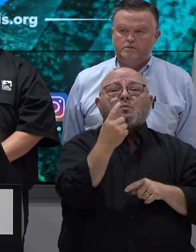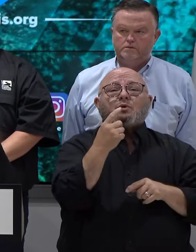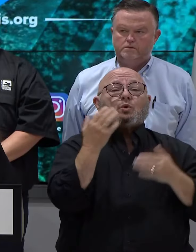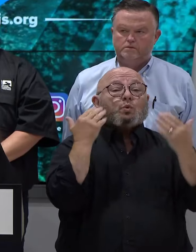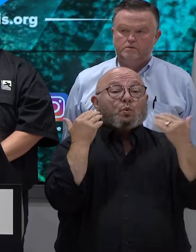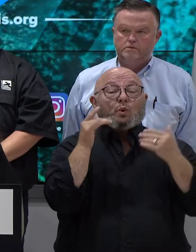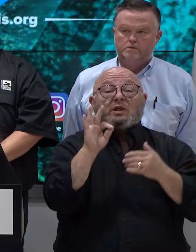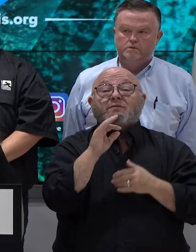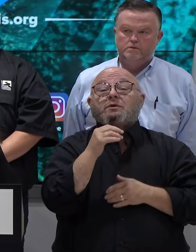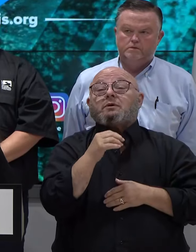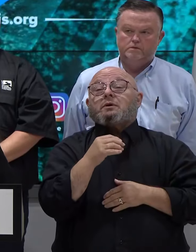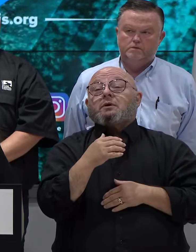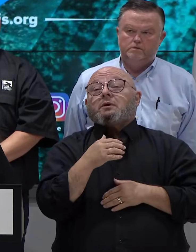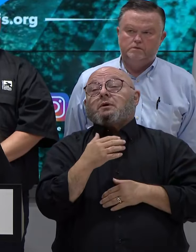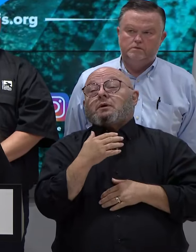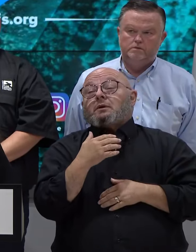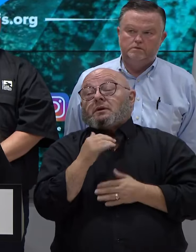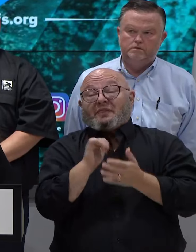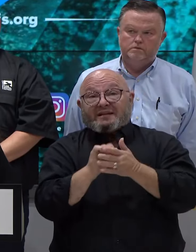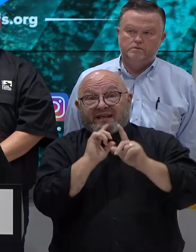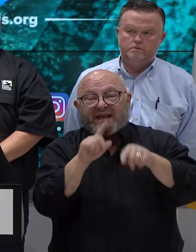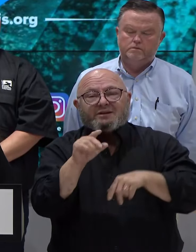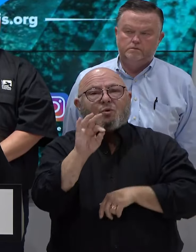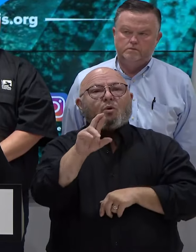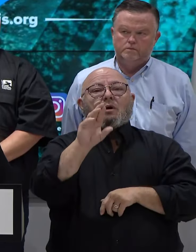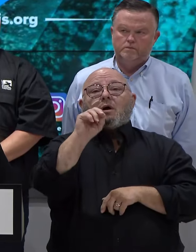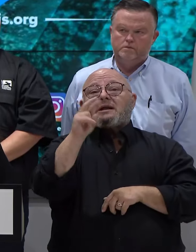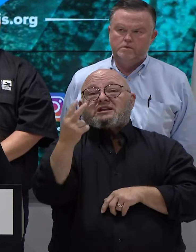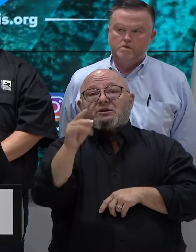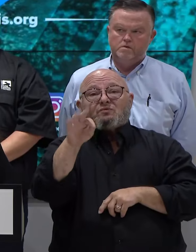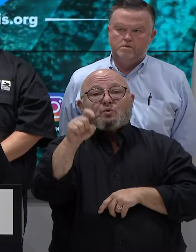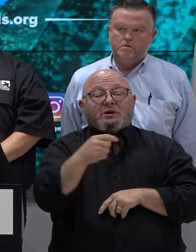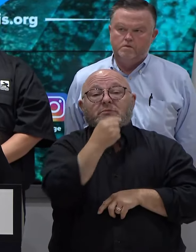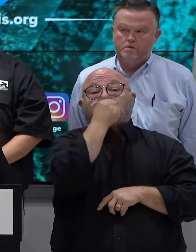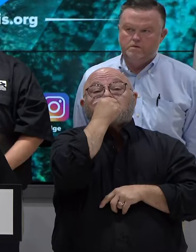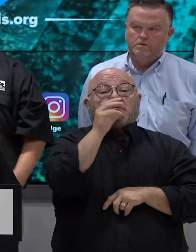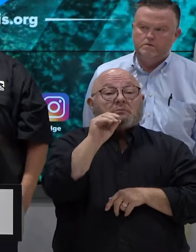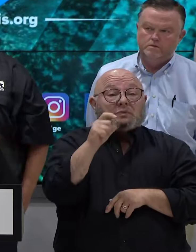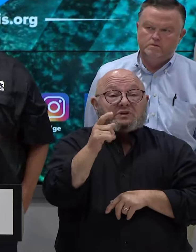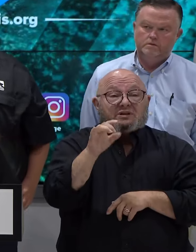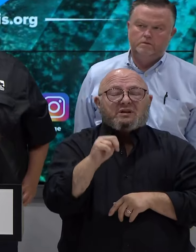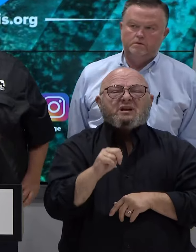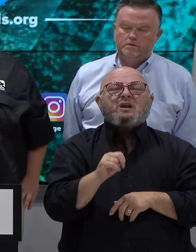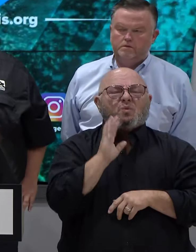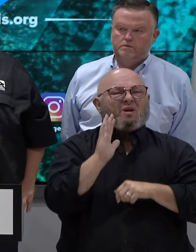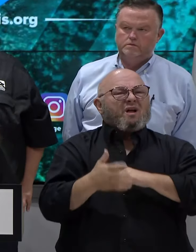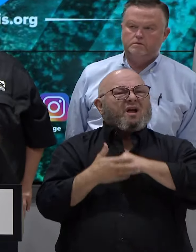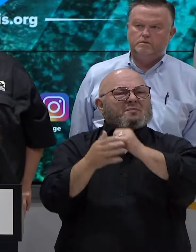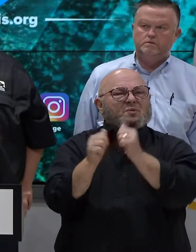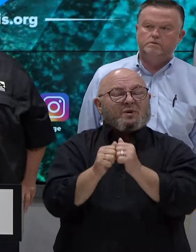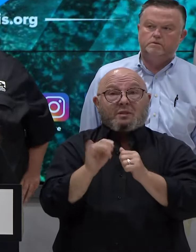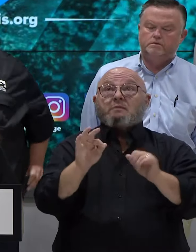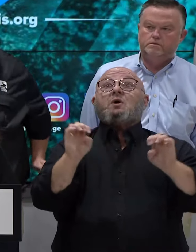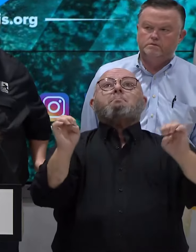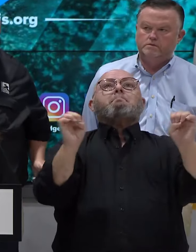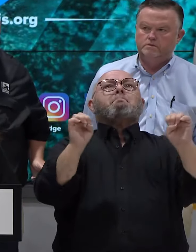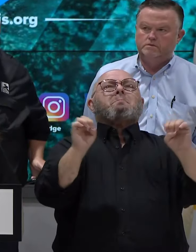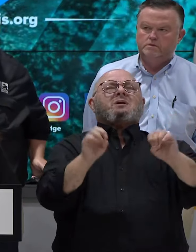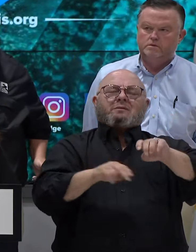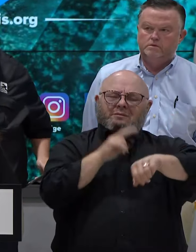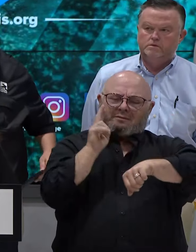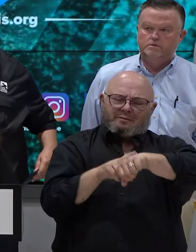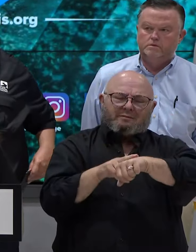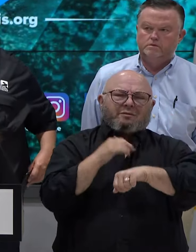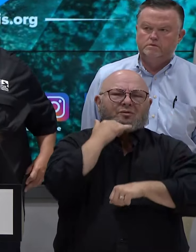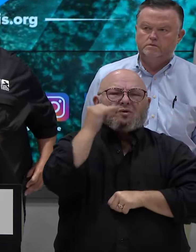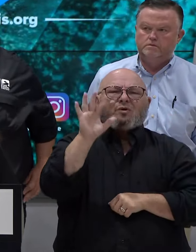they'll help you refill your oxygen or whatever it is that you need, they will help you with. If it's an emergency, of course, you can call